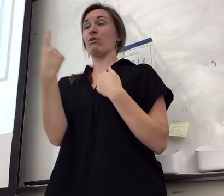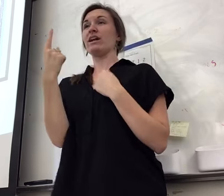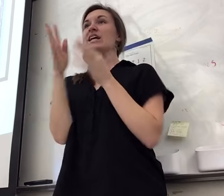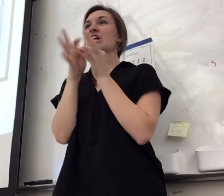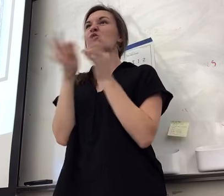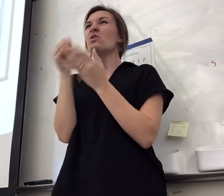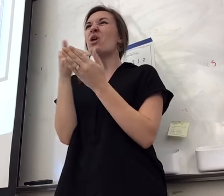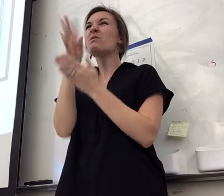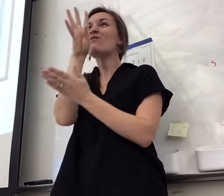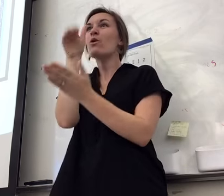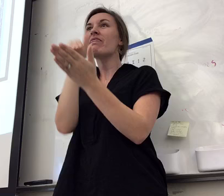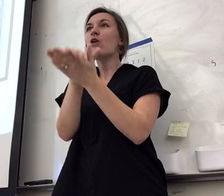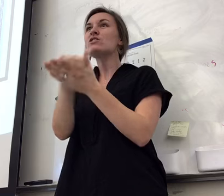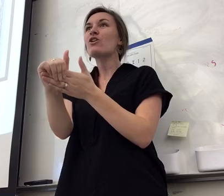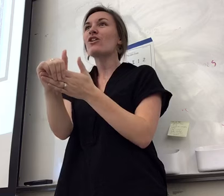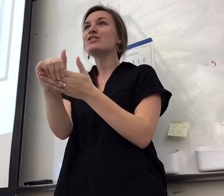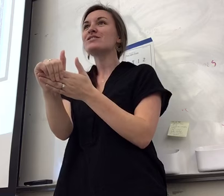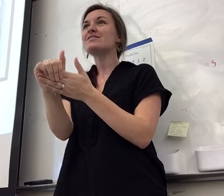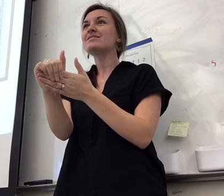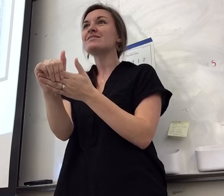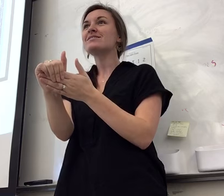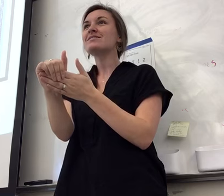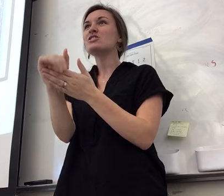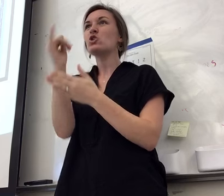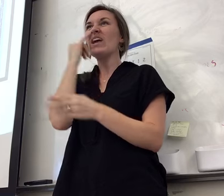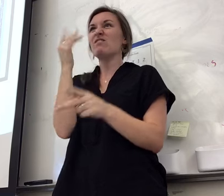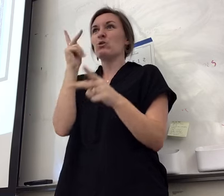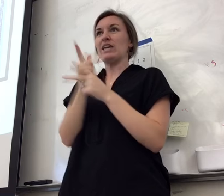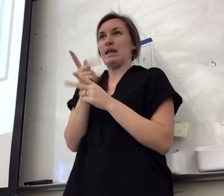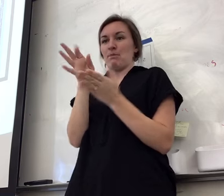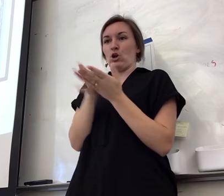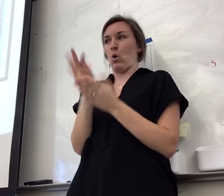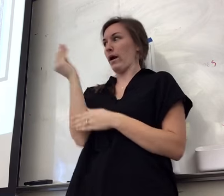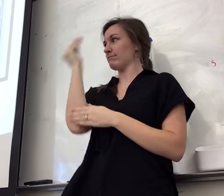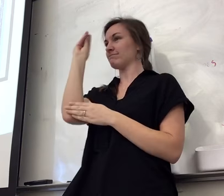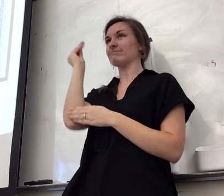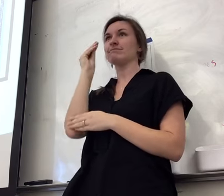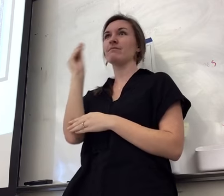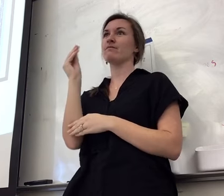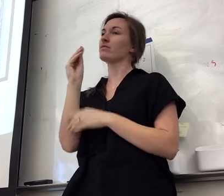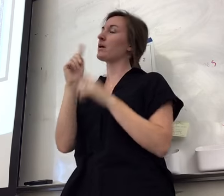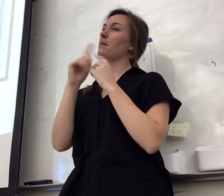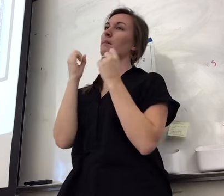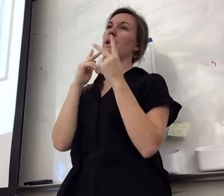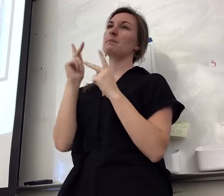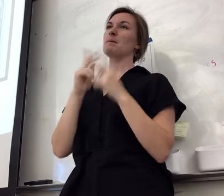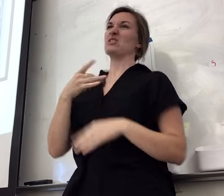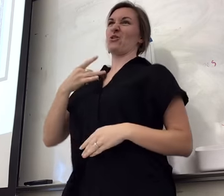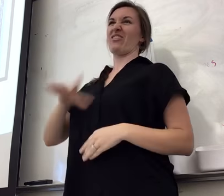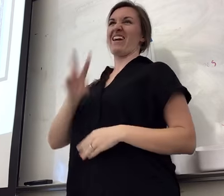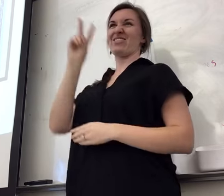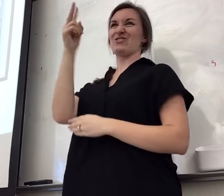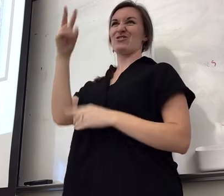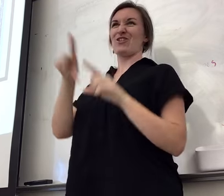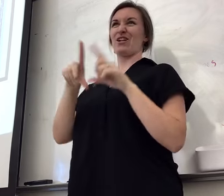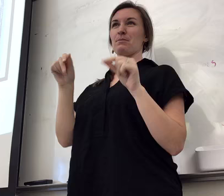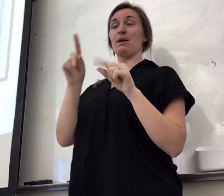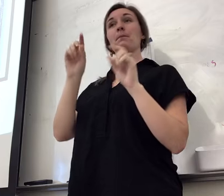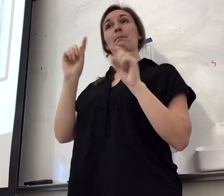$4,000. So in theory, we would hope that it would appreciate like that. But a lot of people don't like the $2 bill, but you can use it as legal tender, even